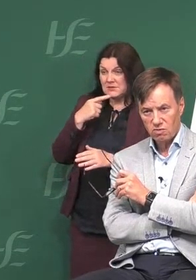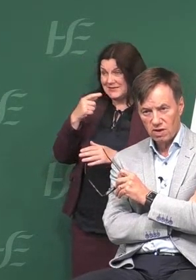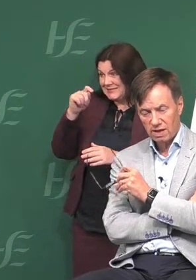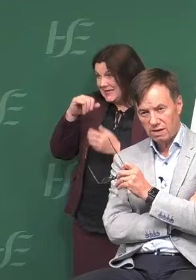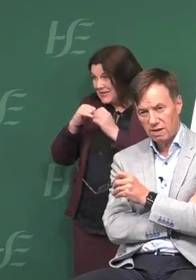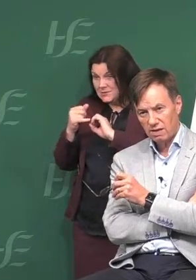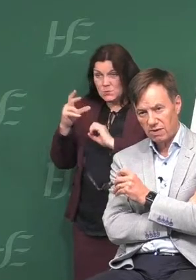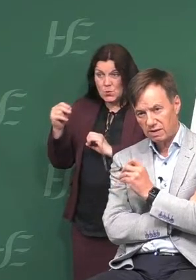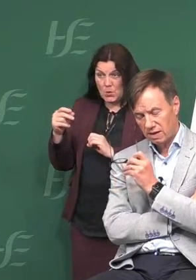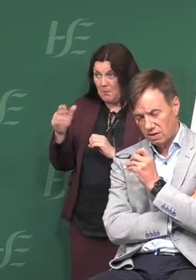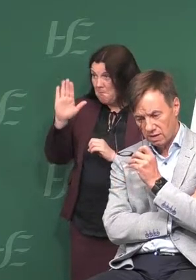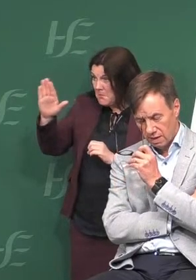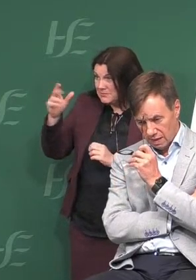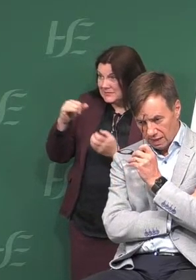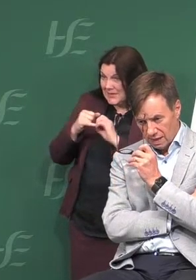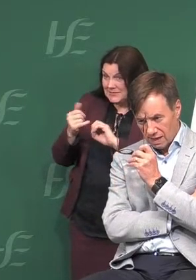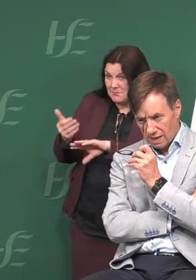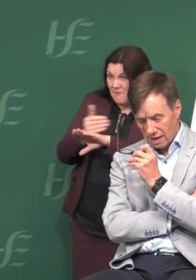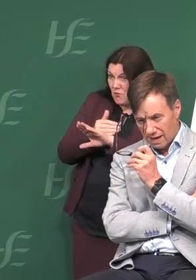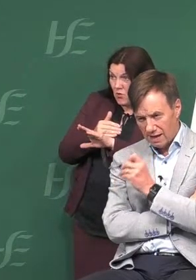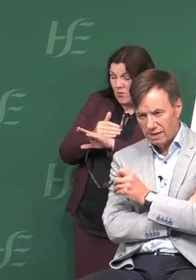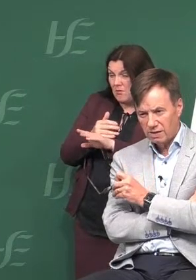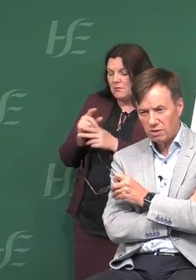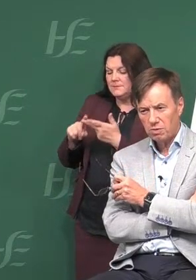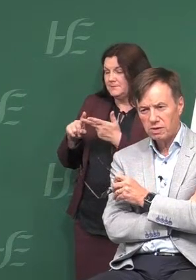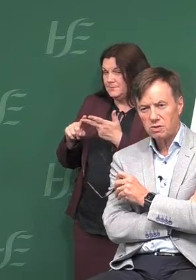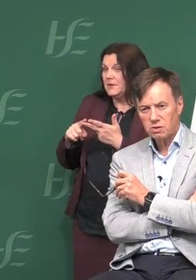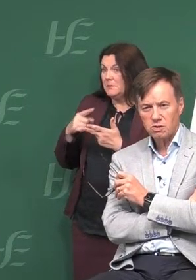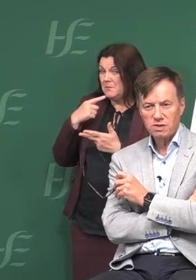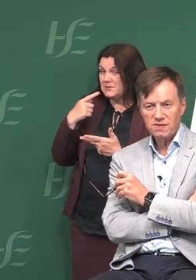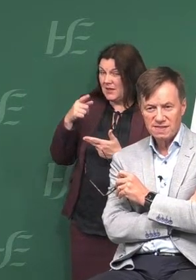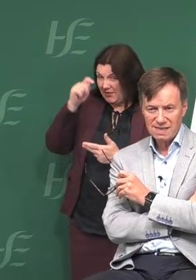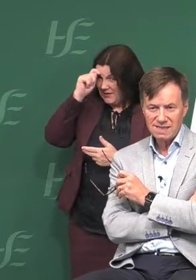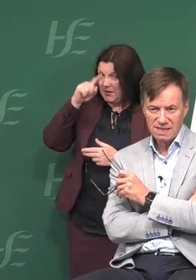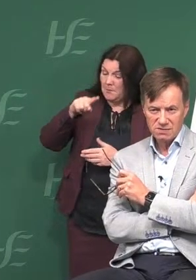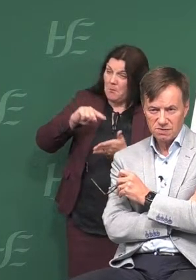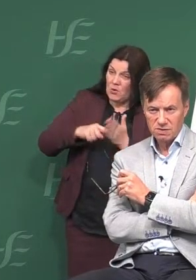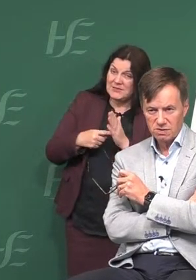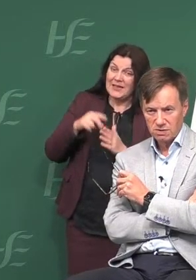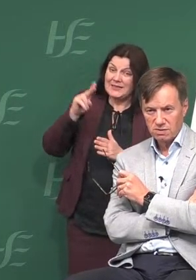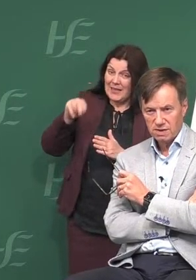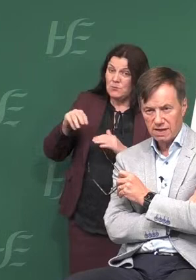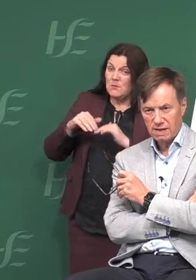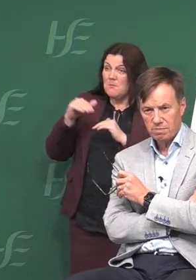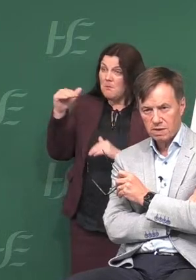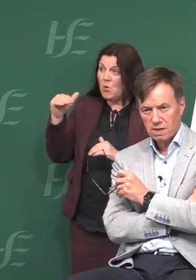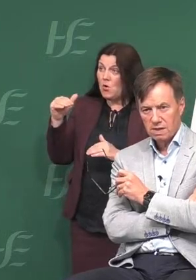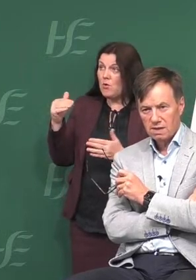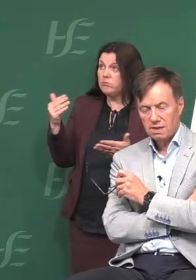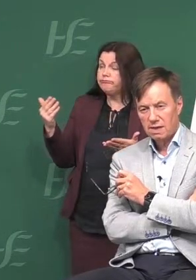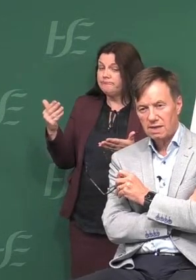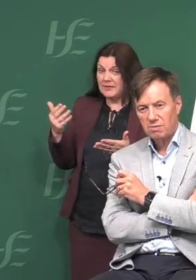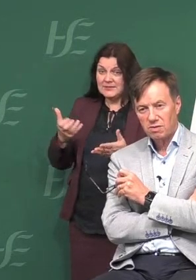testing and vaccination. I think, to your point, could it facilitate further